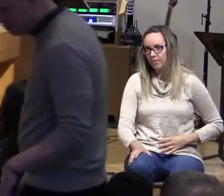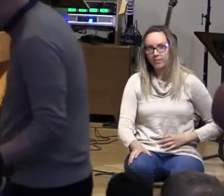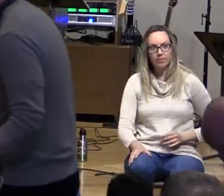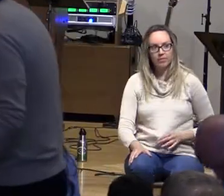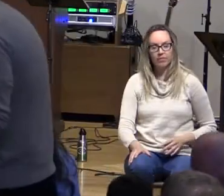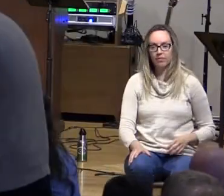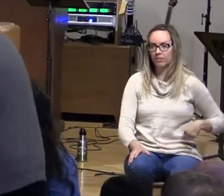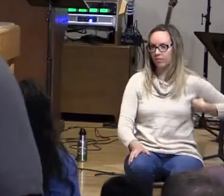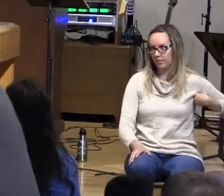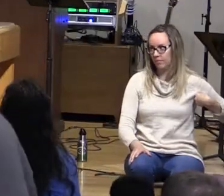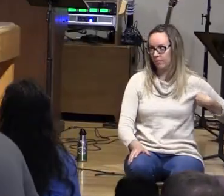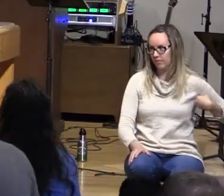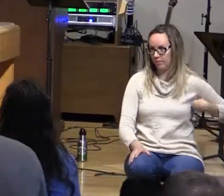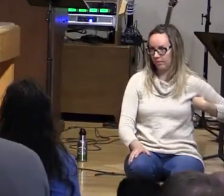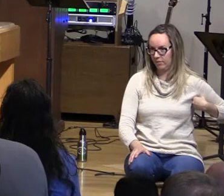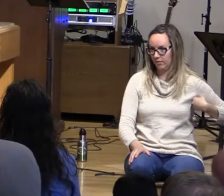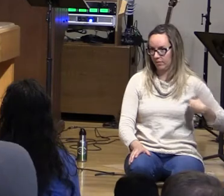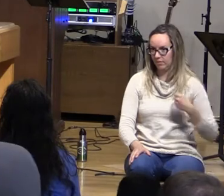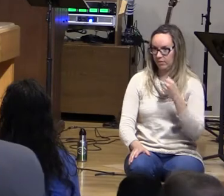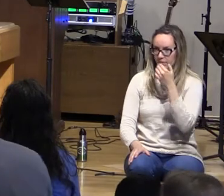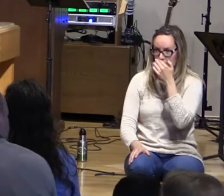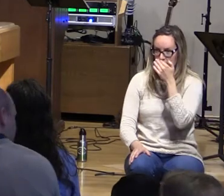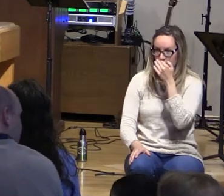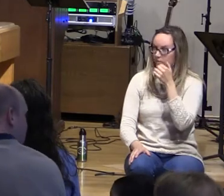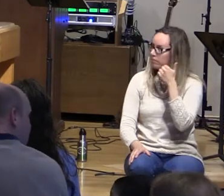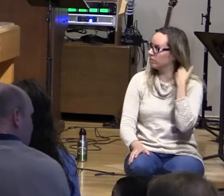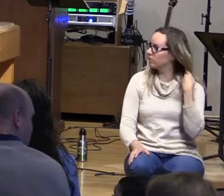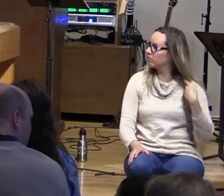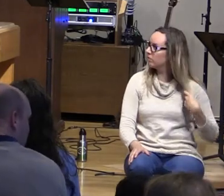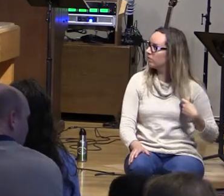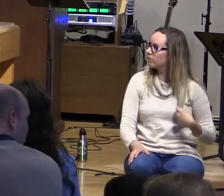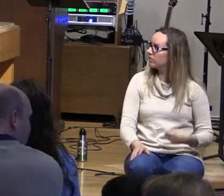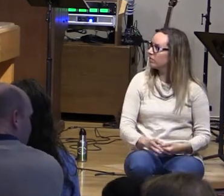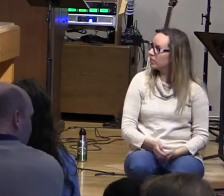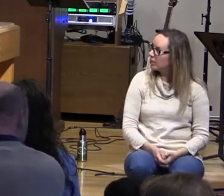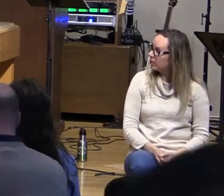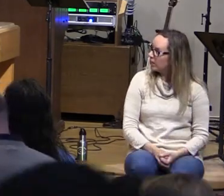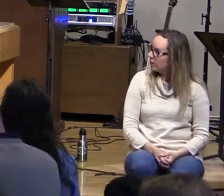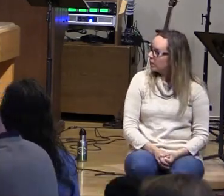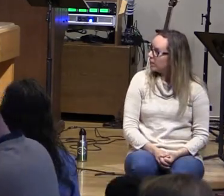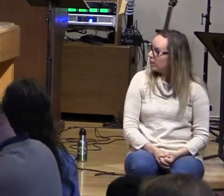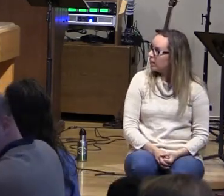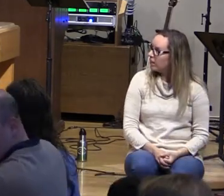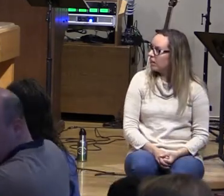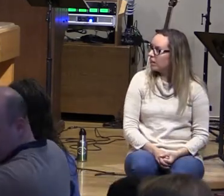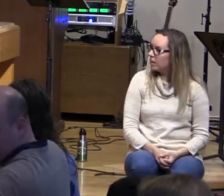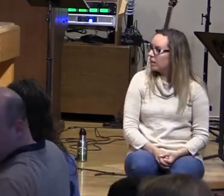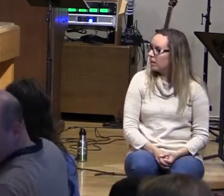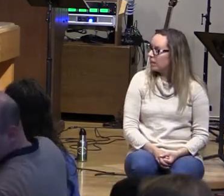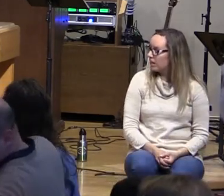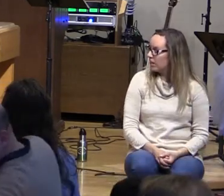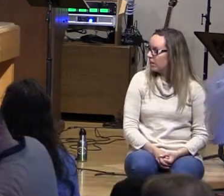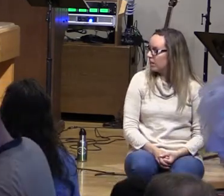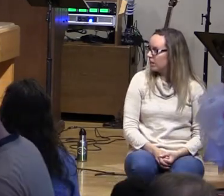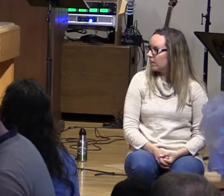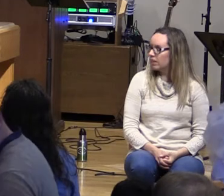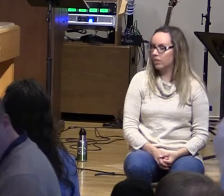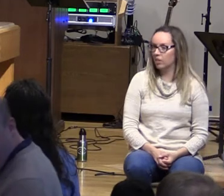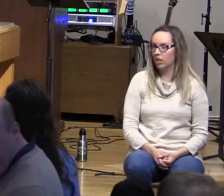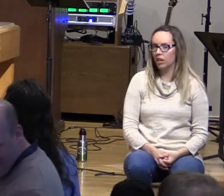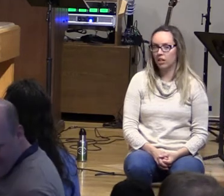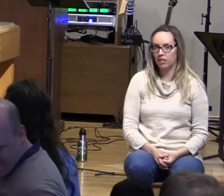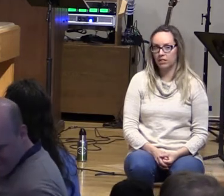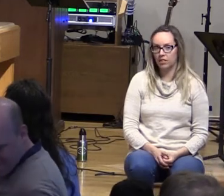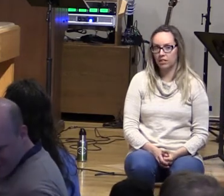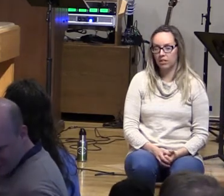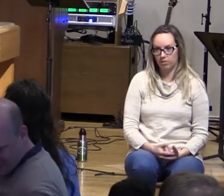as well. He wants to consider St. John his family and his home. Is that correct? Yes. Yes. Kip, have you been baptized